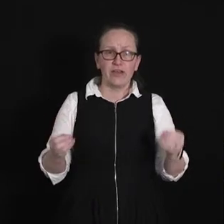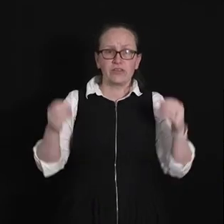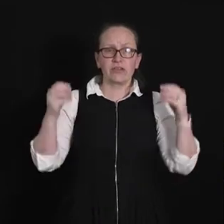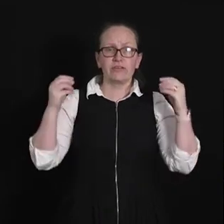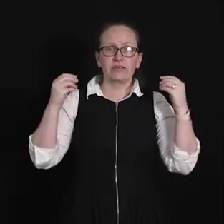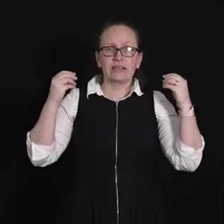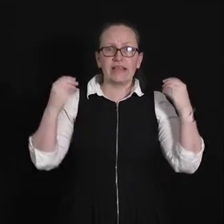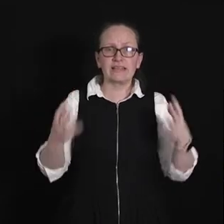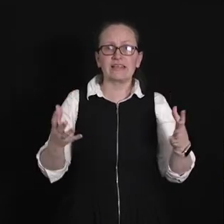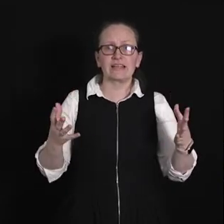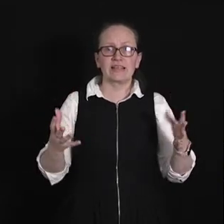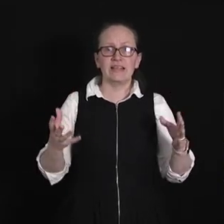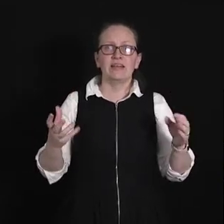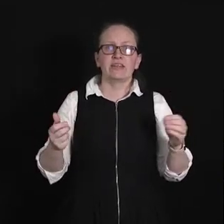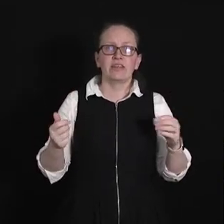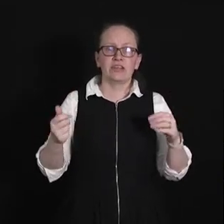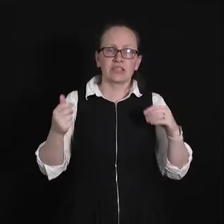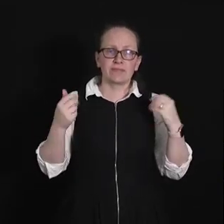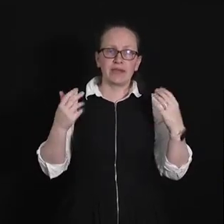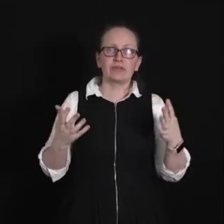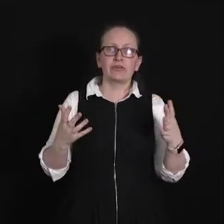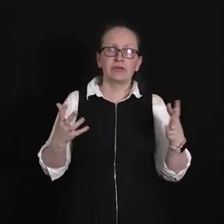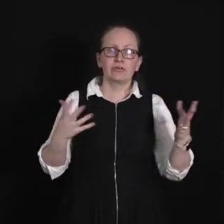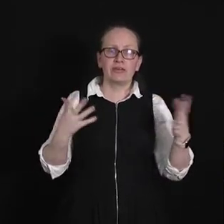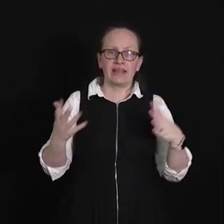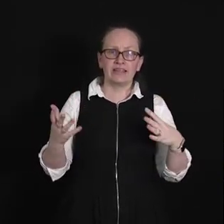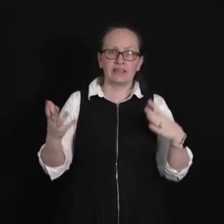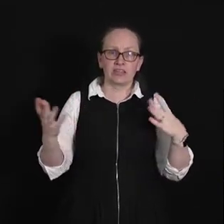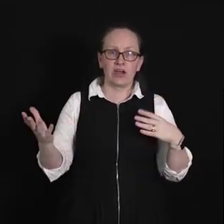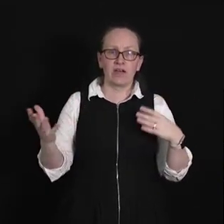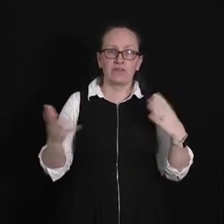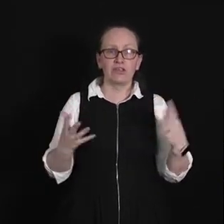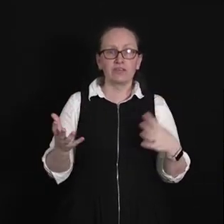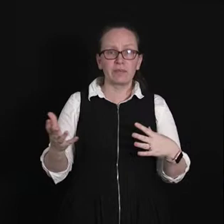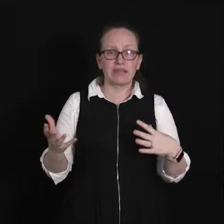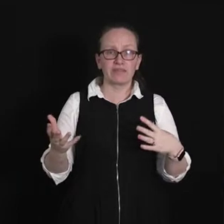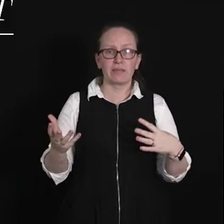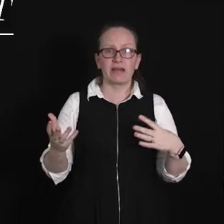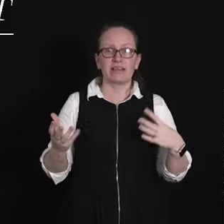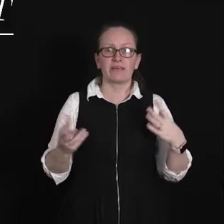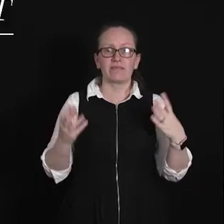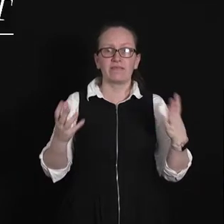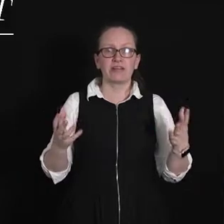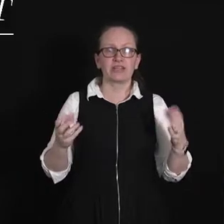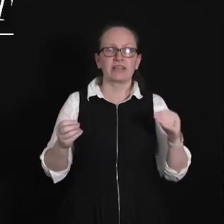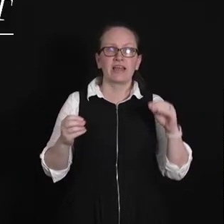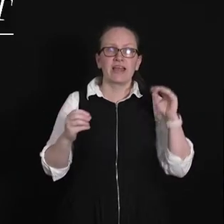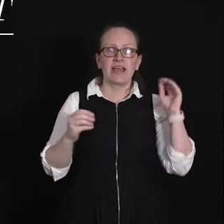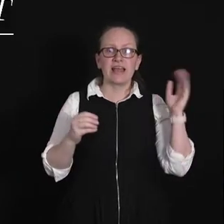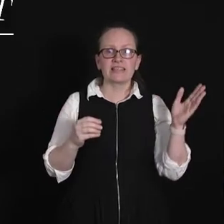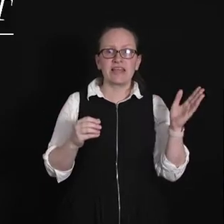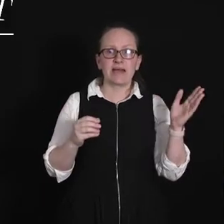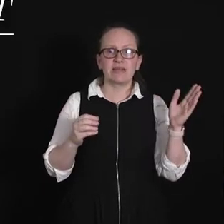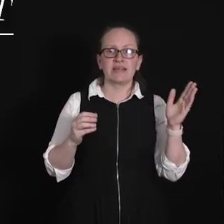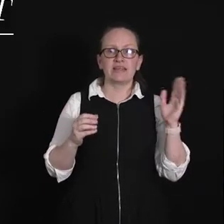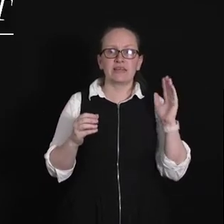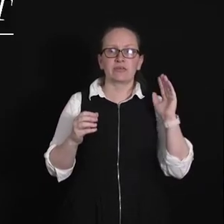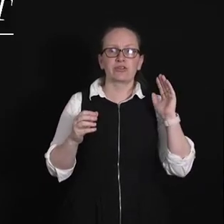So classically, the spectral radiance curve should have been given by the function S lambda is equal to